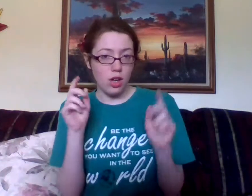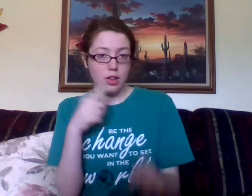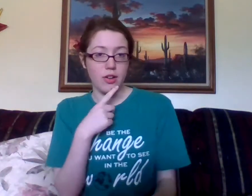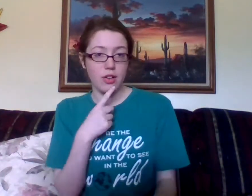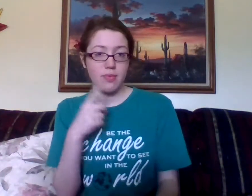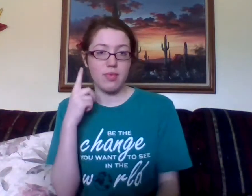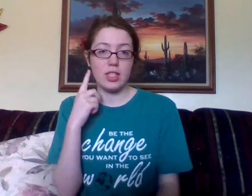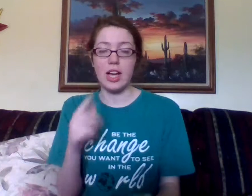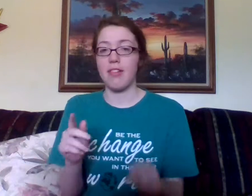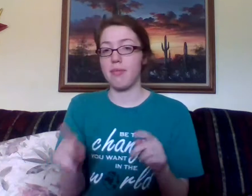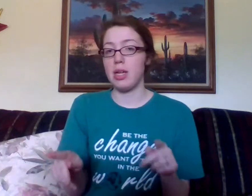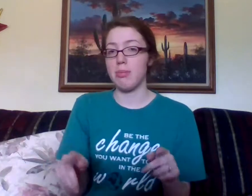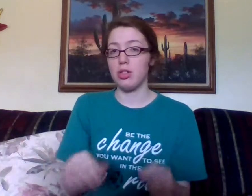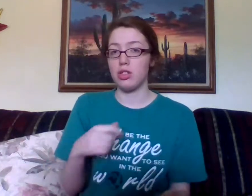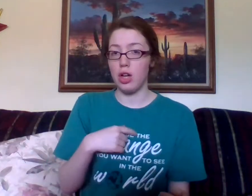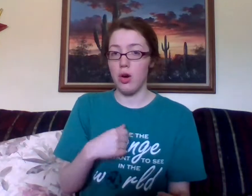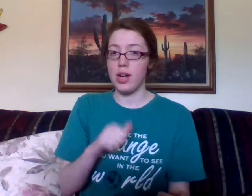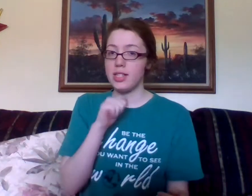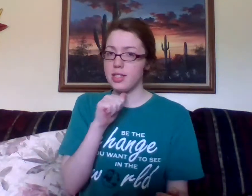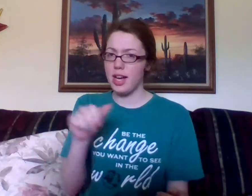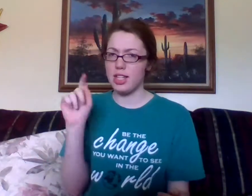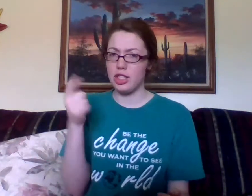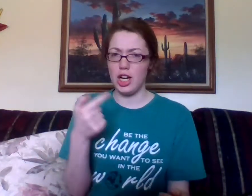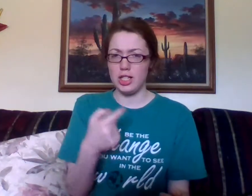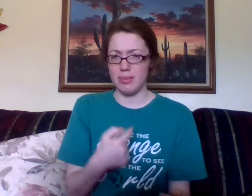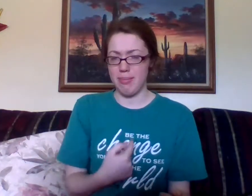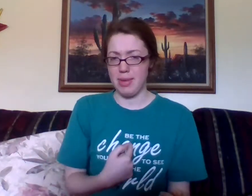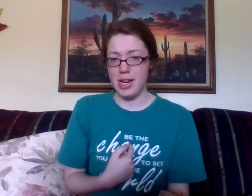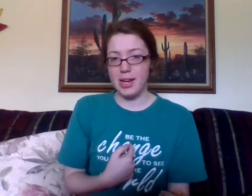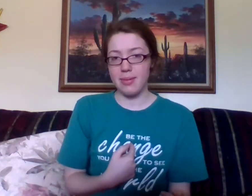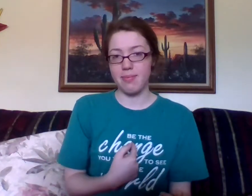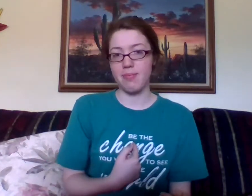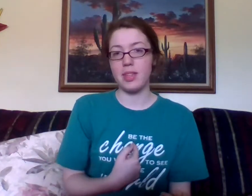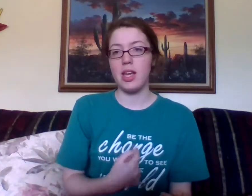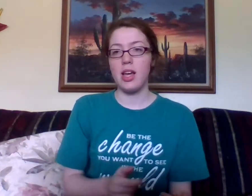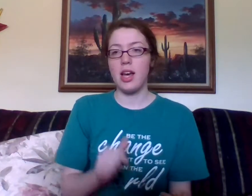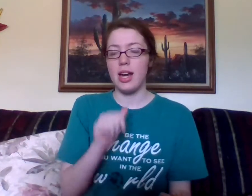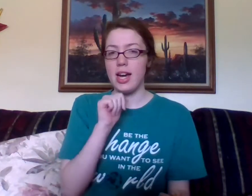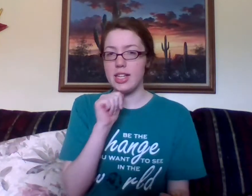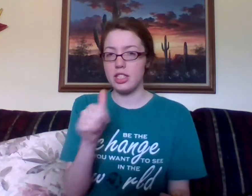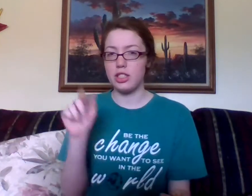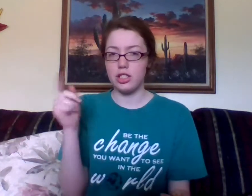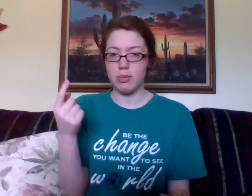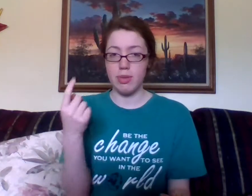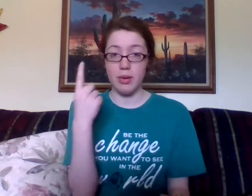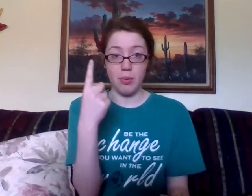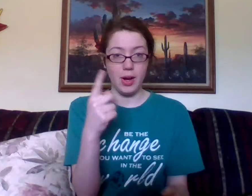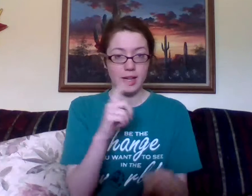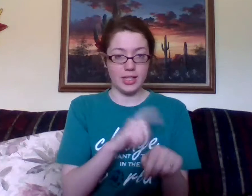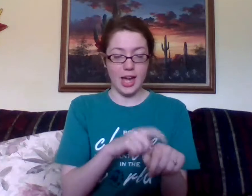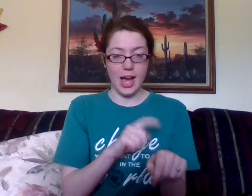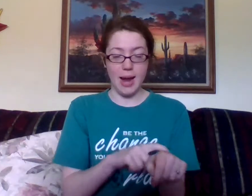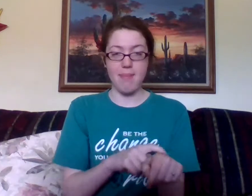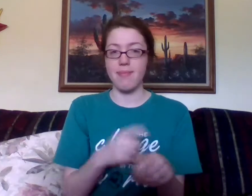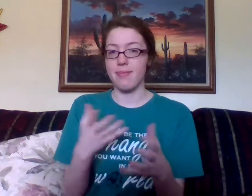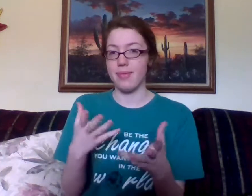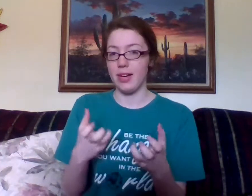other deaf people. So it's not just me. It hasn't just been one time. I want